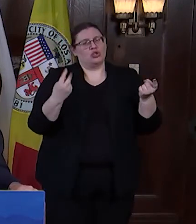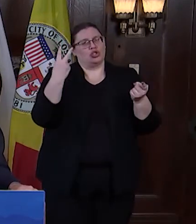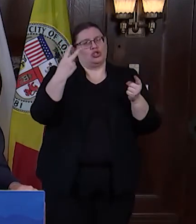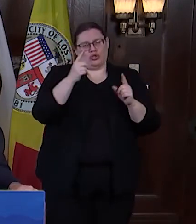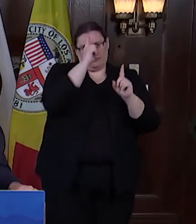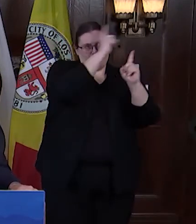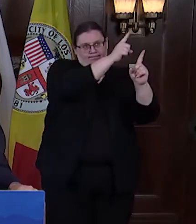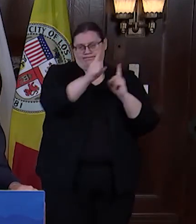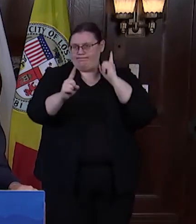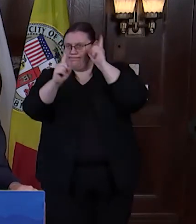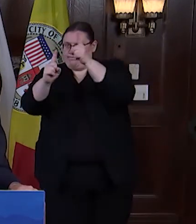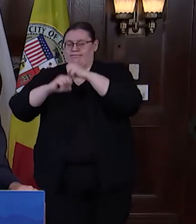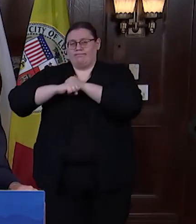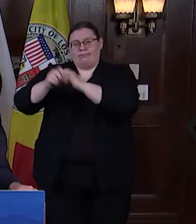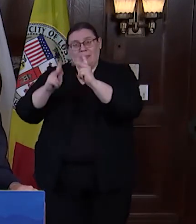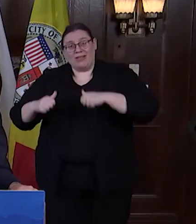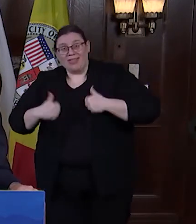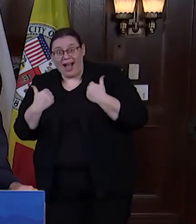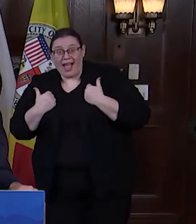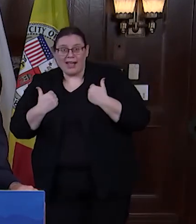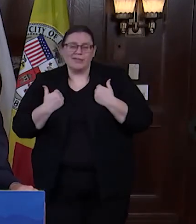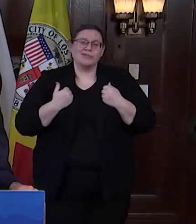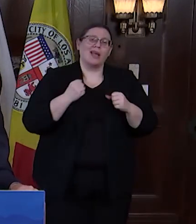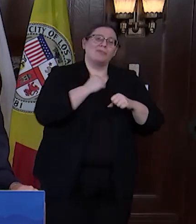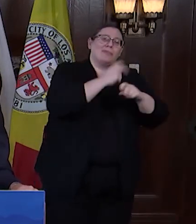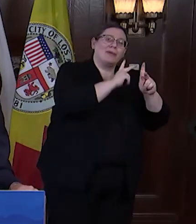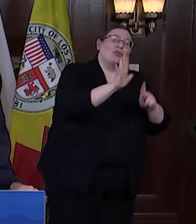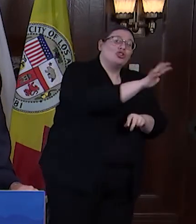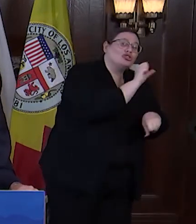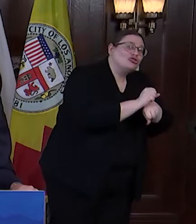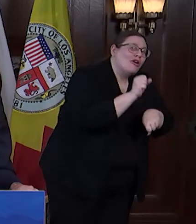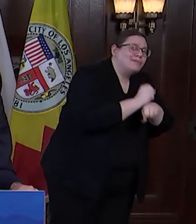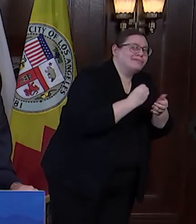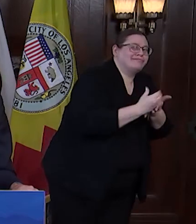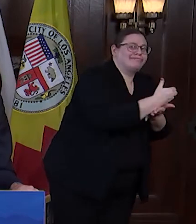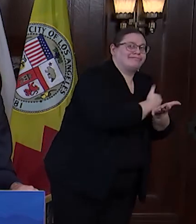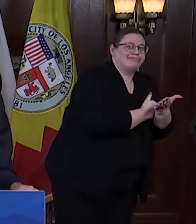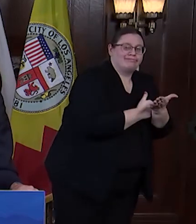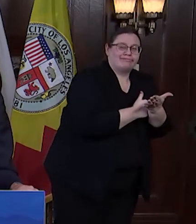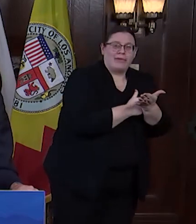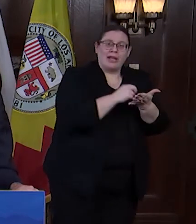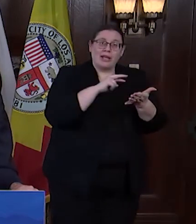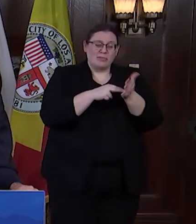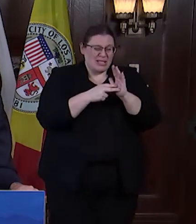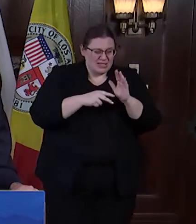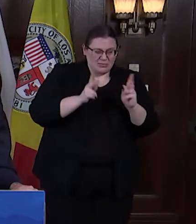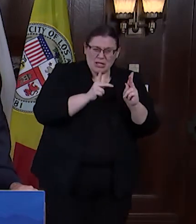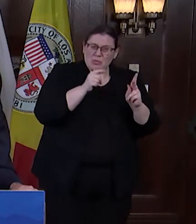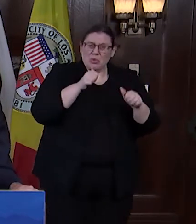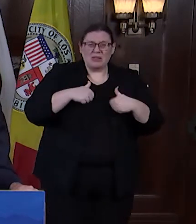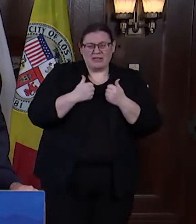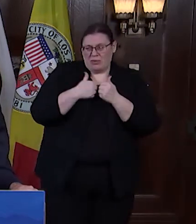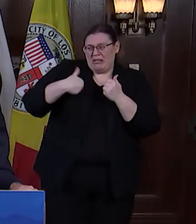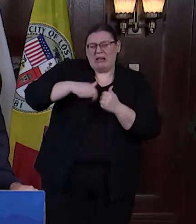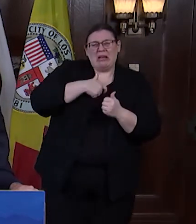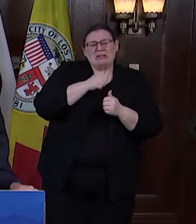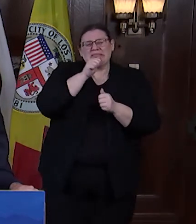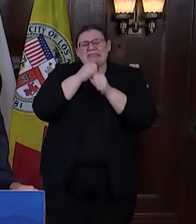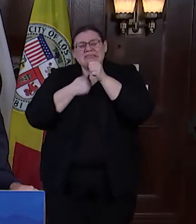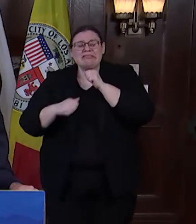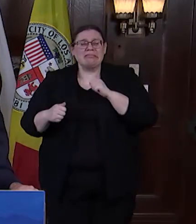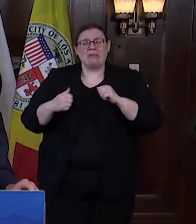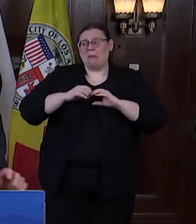principles: saving lives and saving livelihoods. And that includes helping our hardest hit neighbors who are experiencing